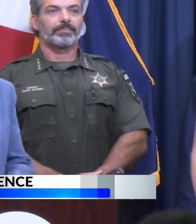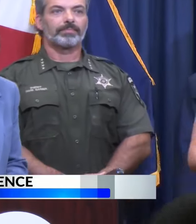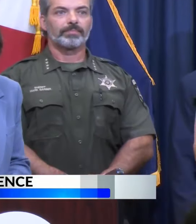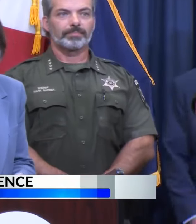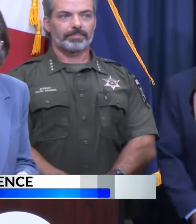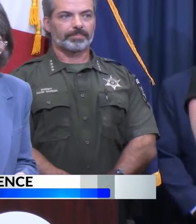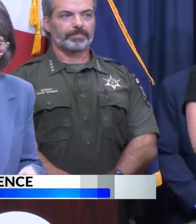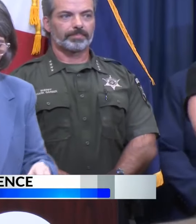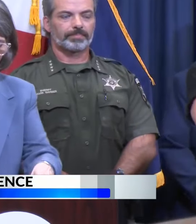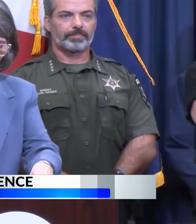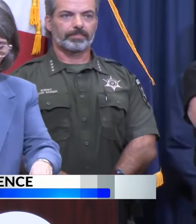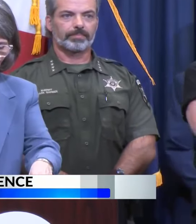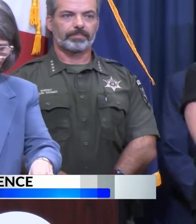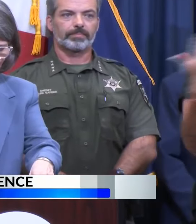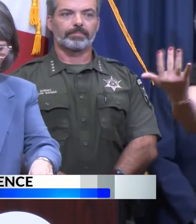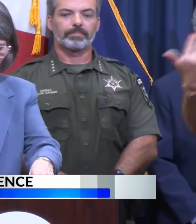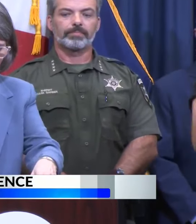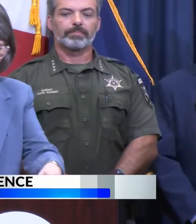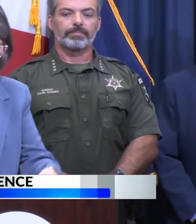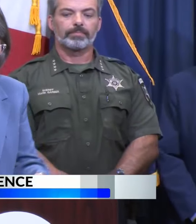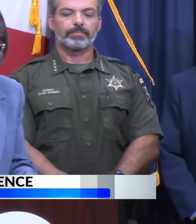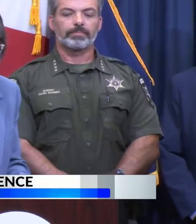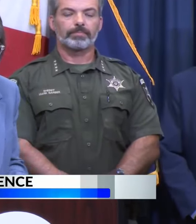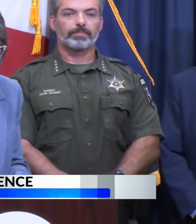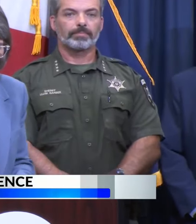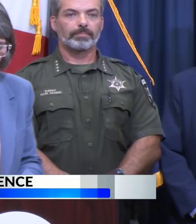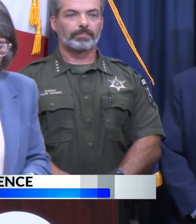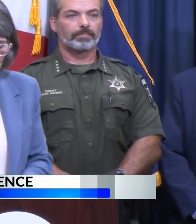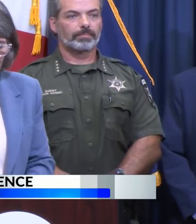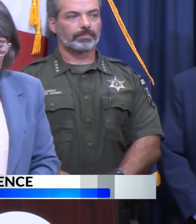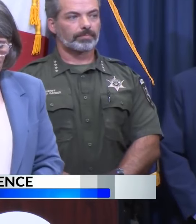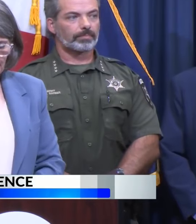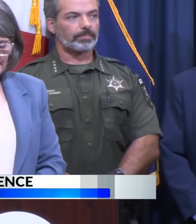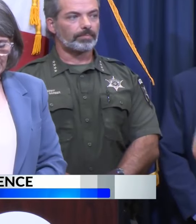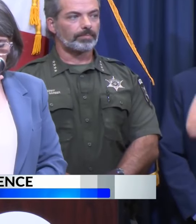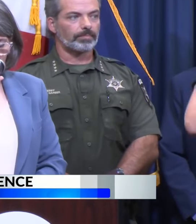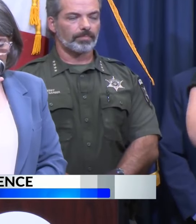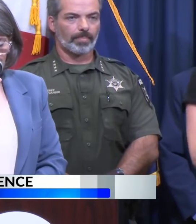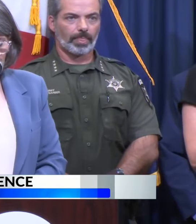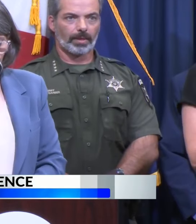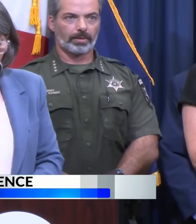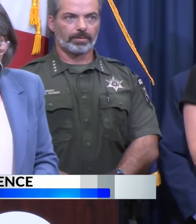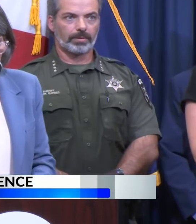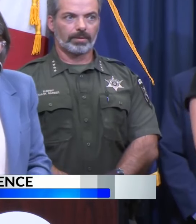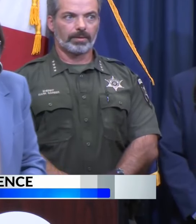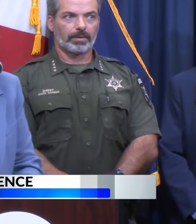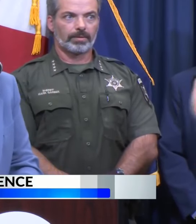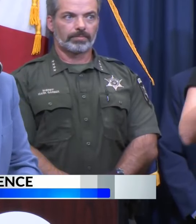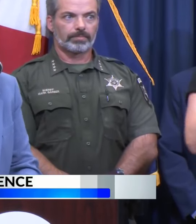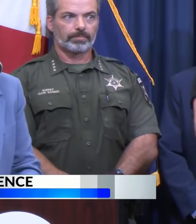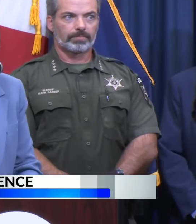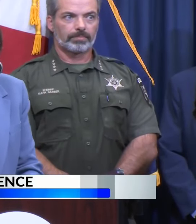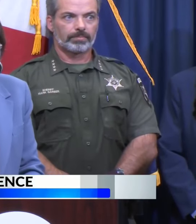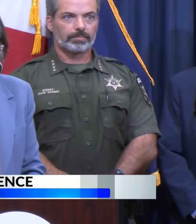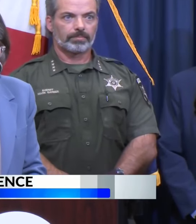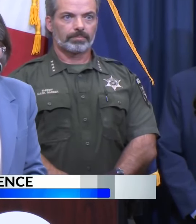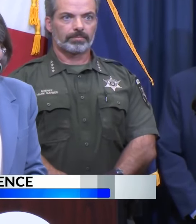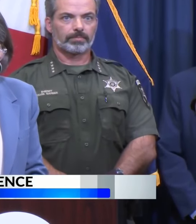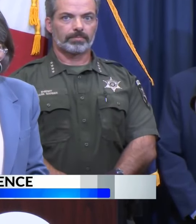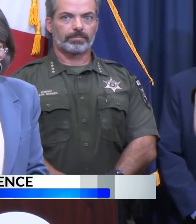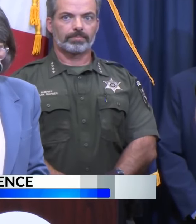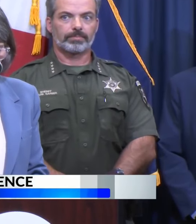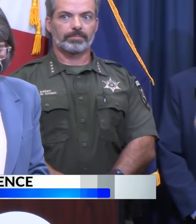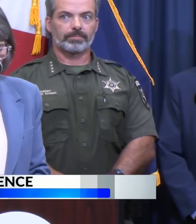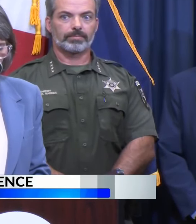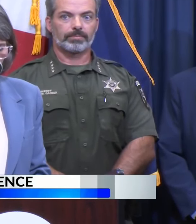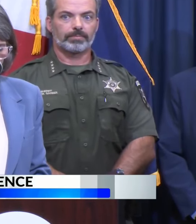Okay. Thank everybody for being here. I want to begin by extending my deepest gratitude to our first responders and all